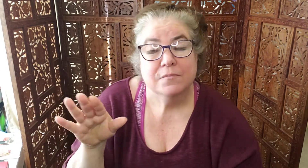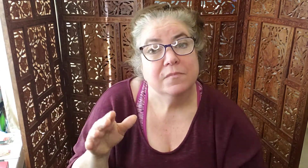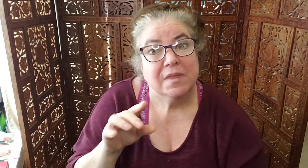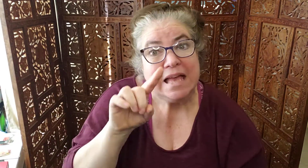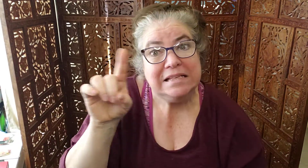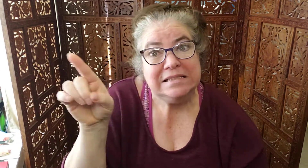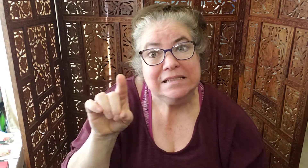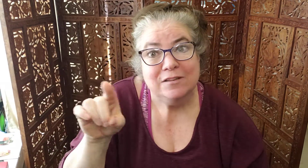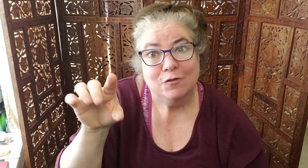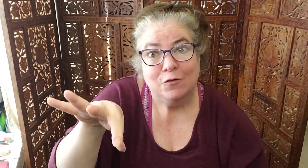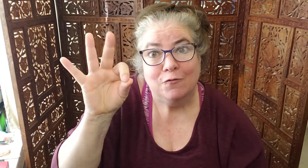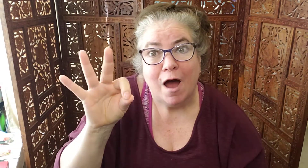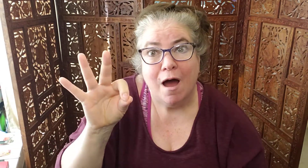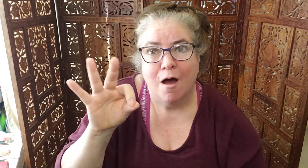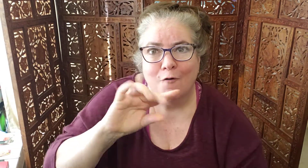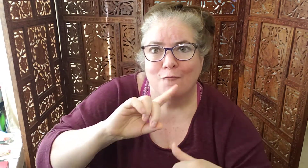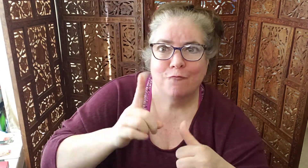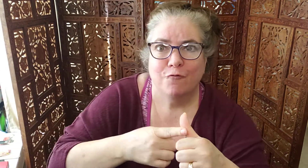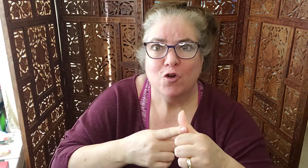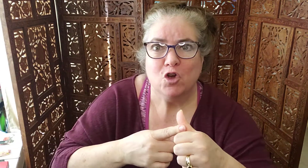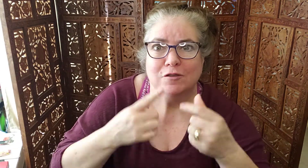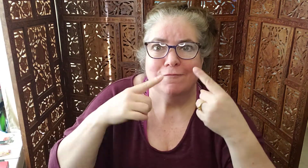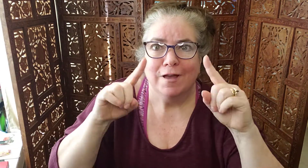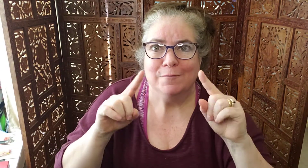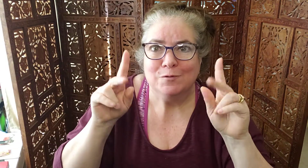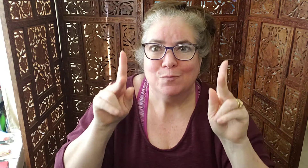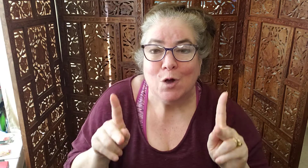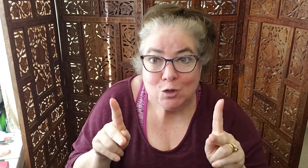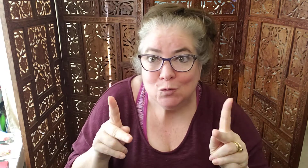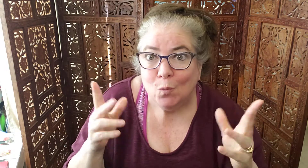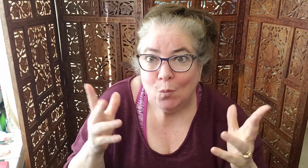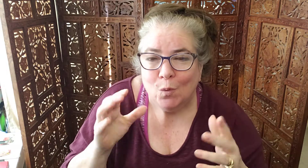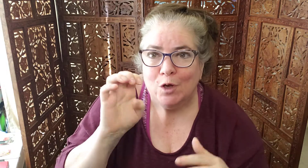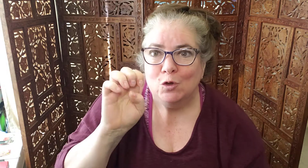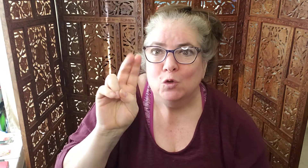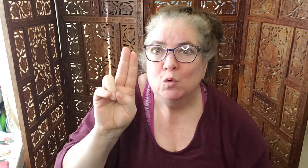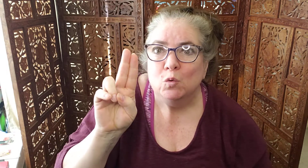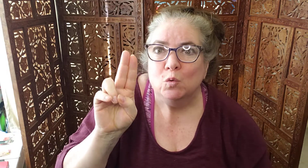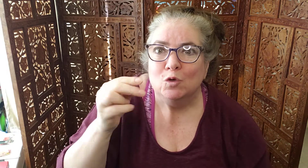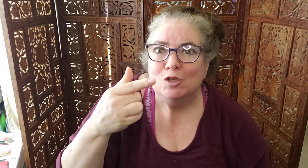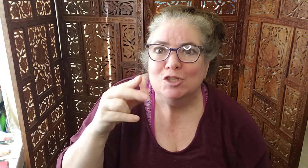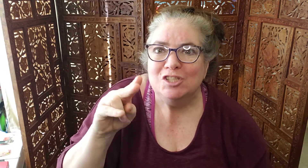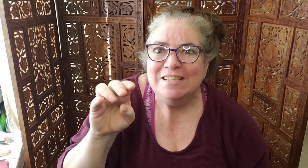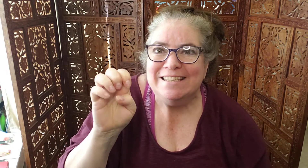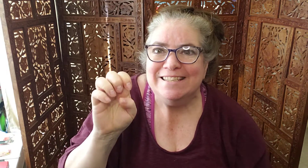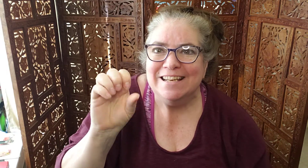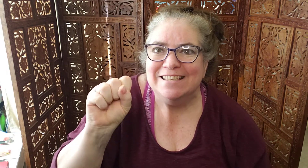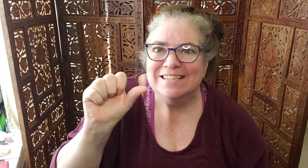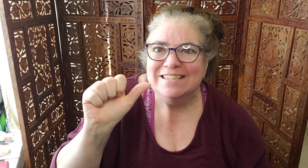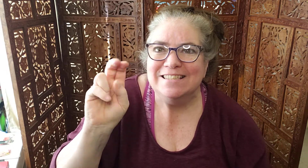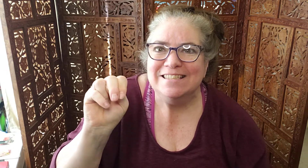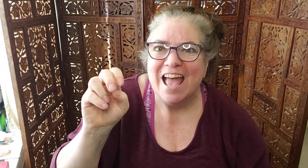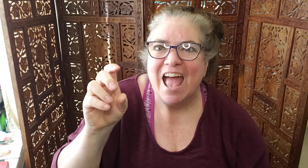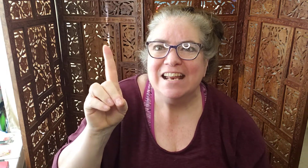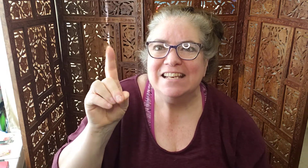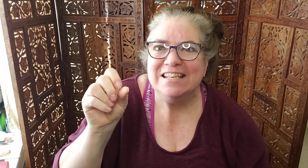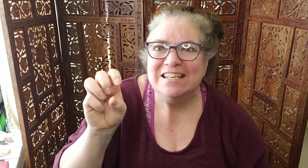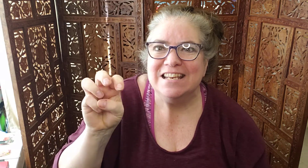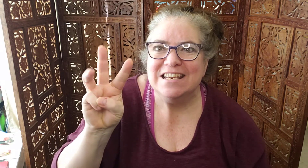name was Eugene Sandow. Couldn't sing or dance, but boy, could he attract a crowd.